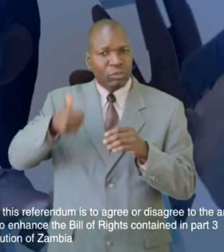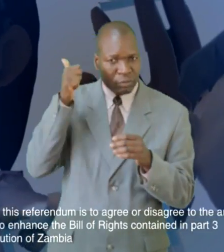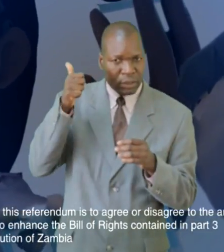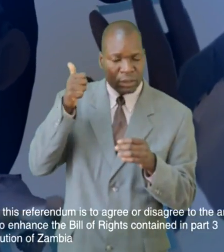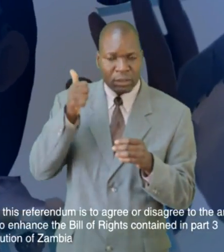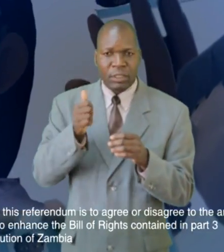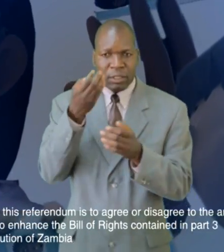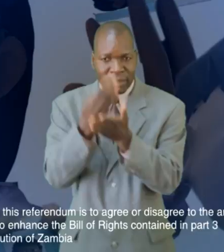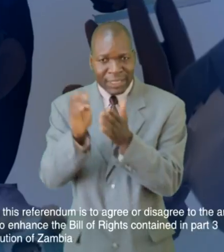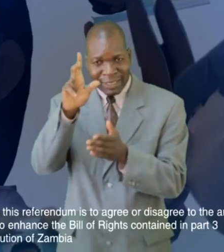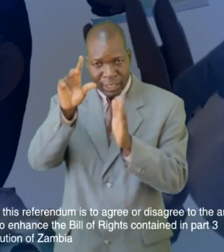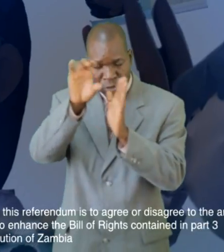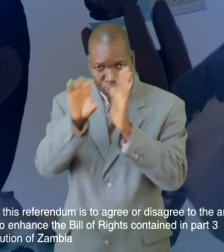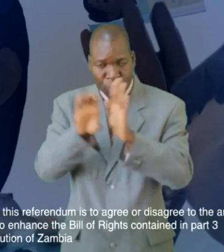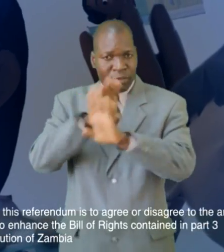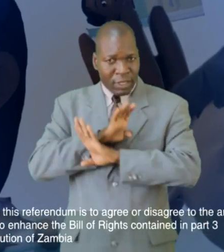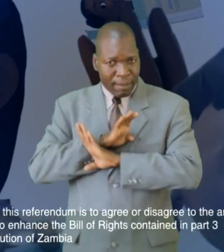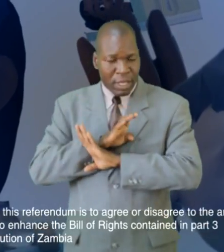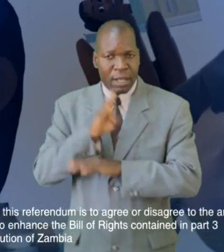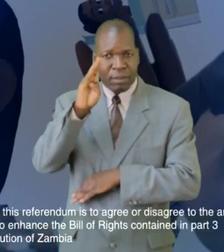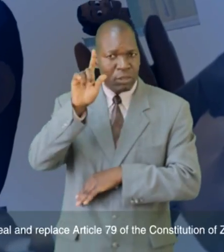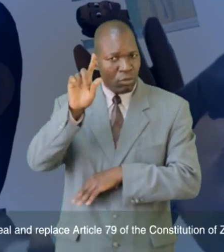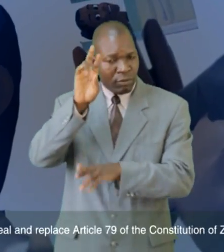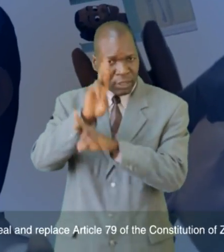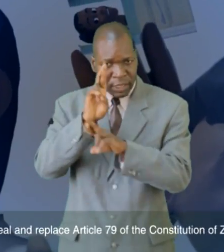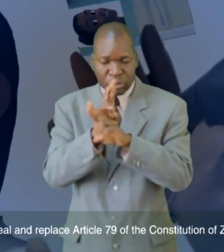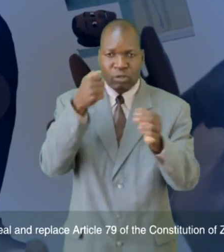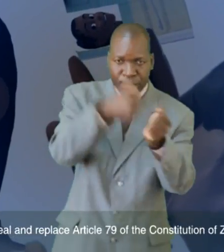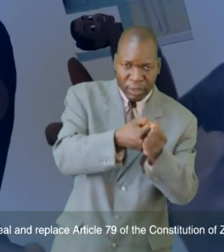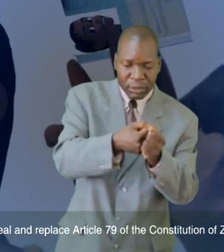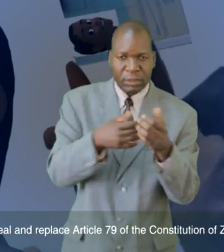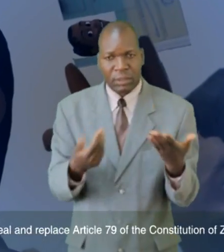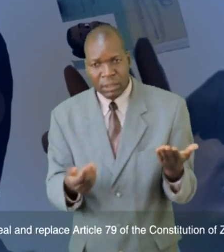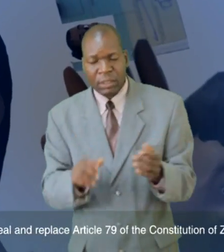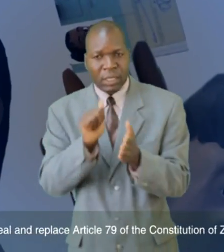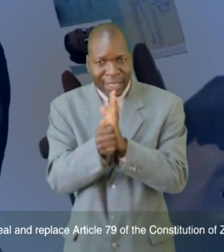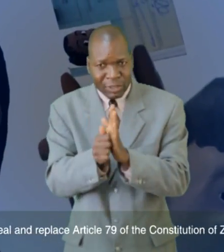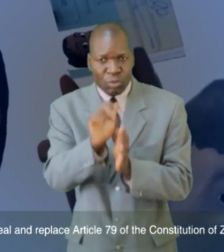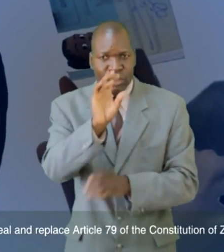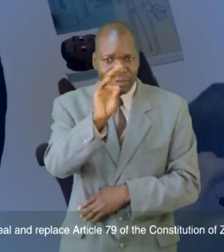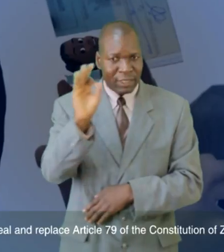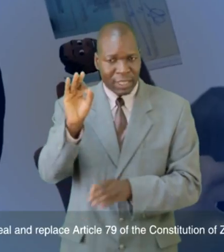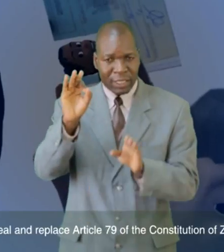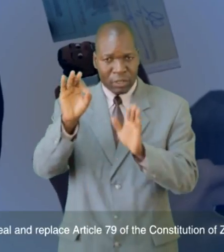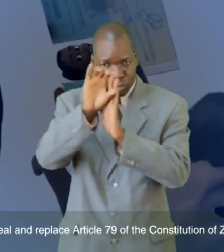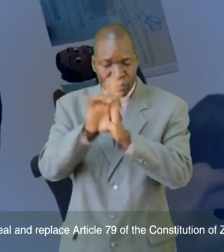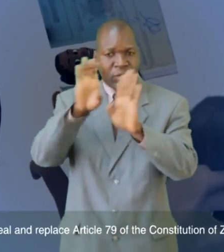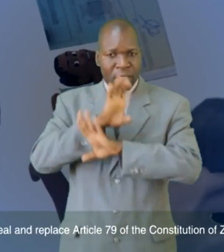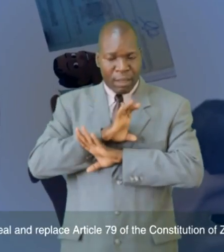contained in Part 3 of the Constitution of Zambia and to repeal and replace Article 79 of the Constitution of